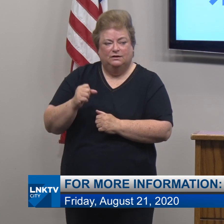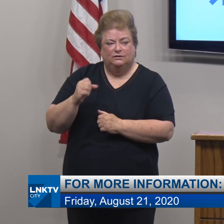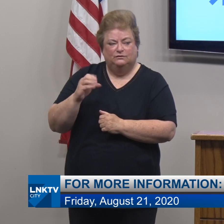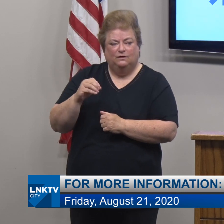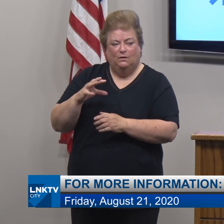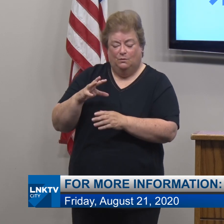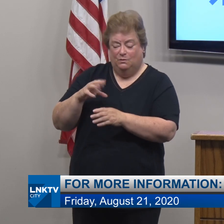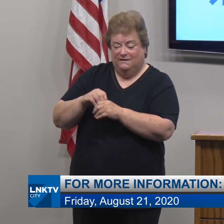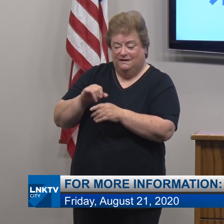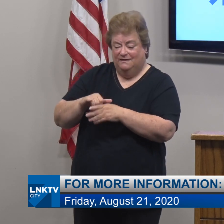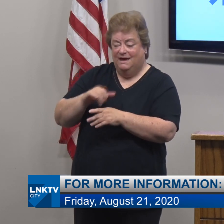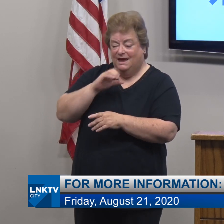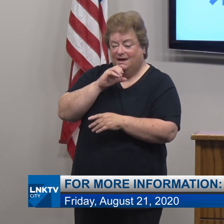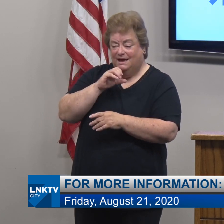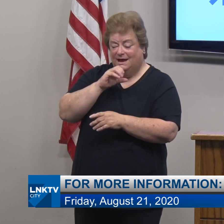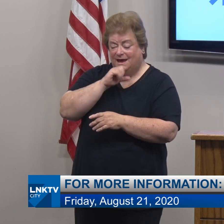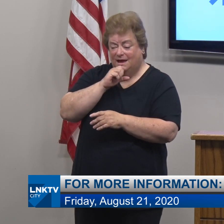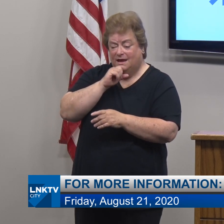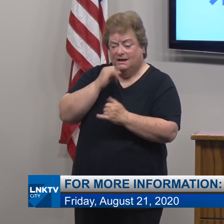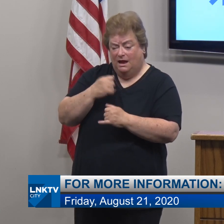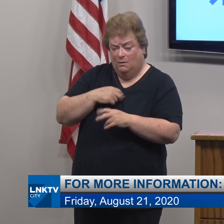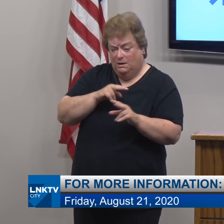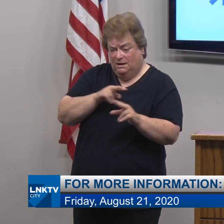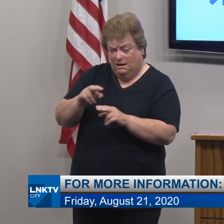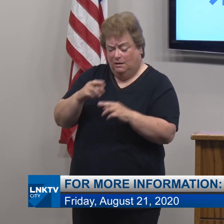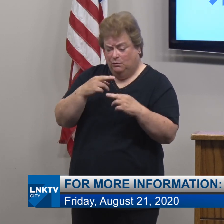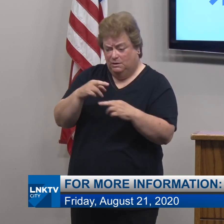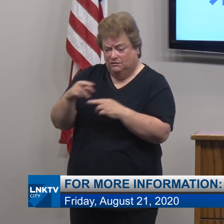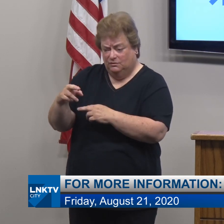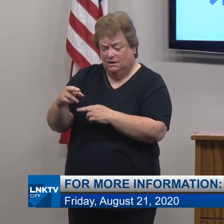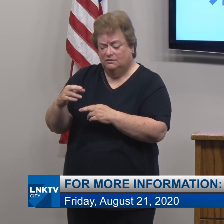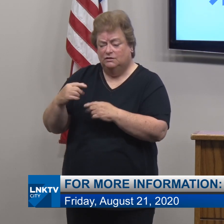this age group did drop, and so far this week, about